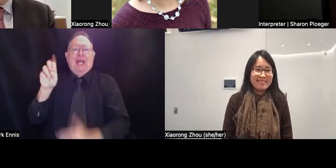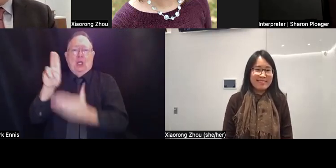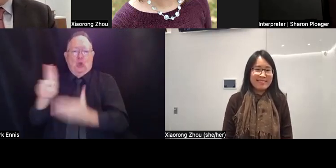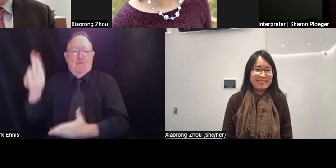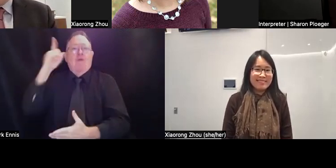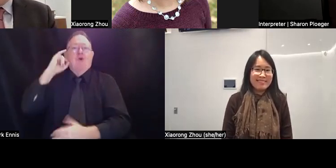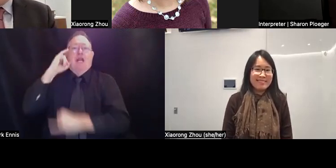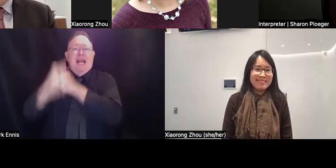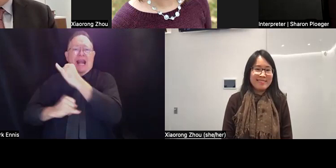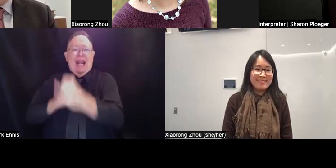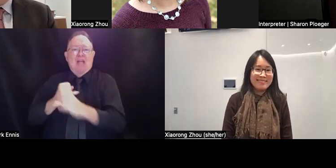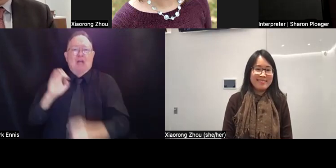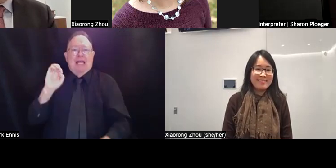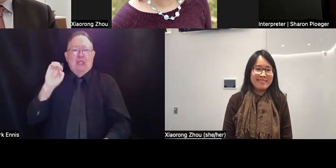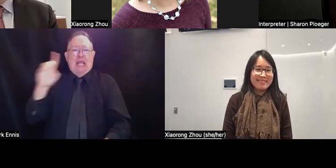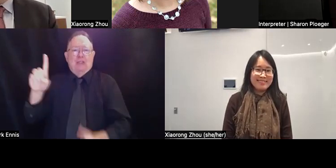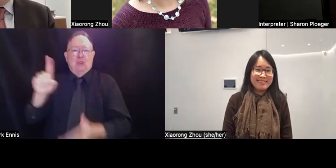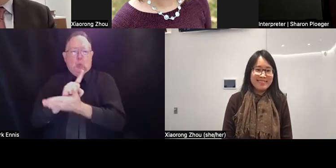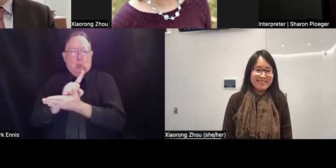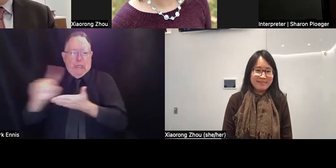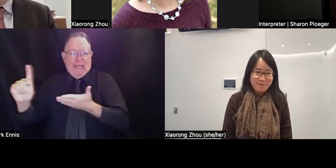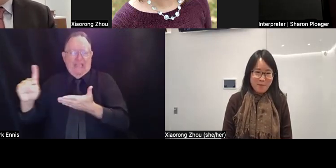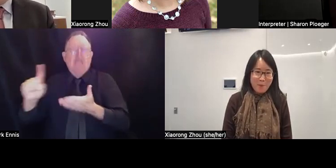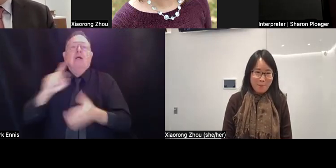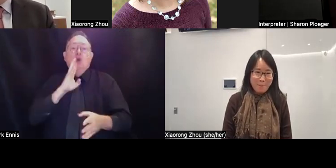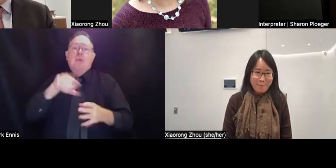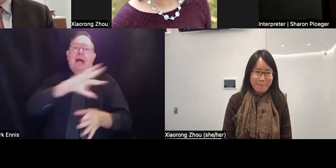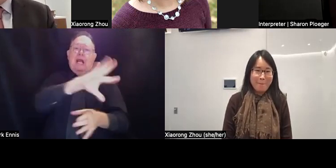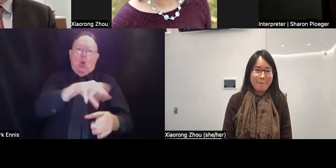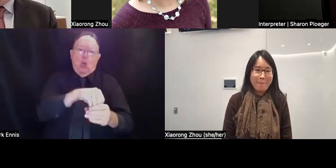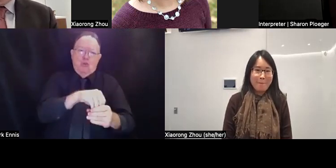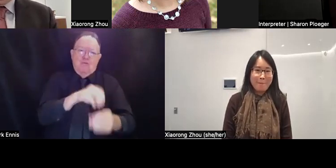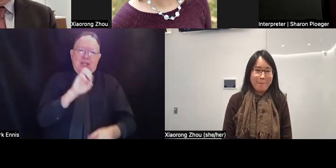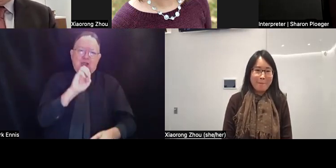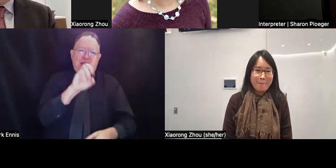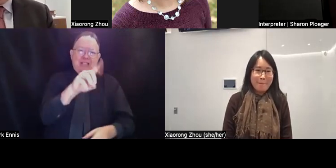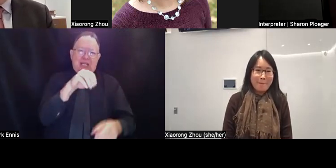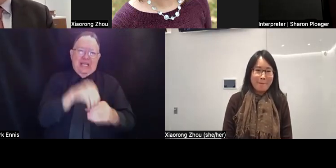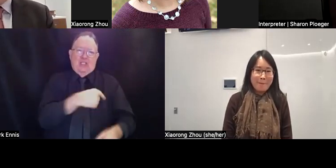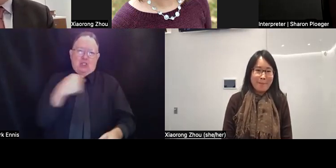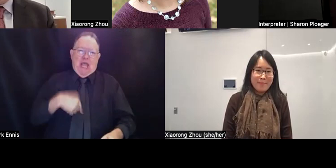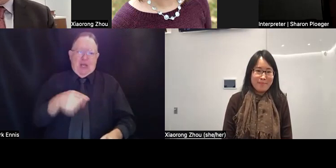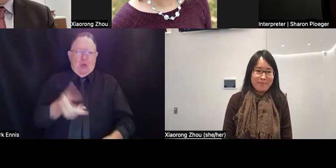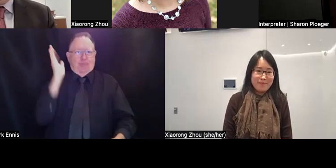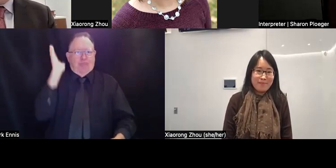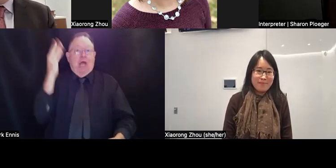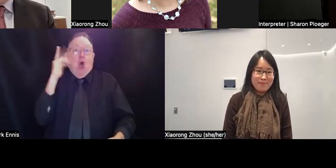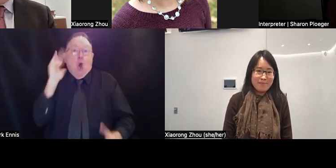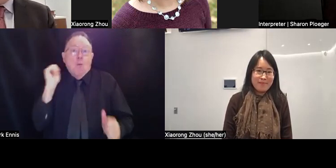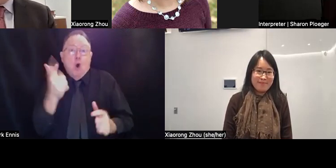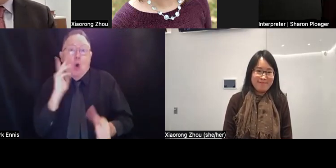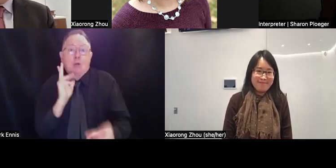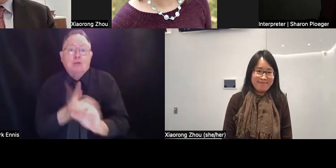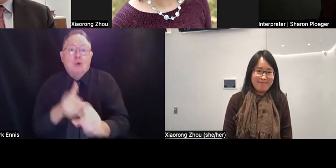International Education Week about inclusive education in China. So hopefully everybody joins us again